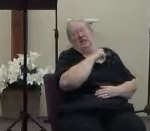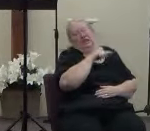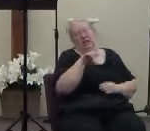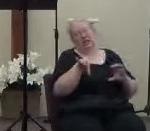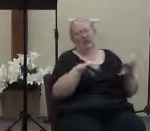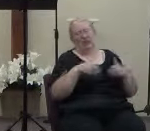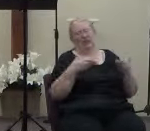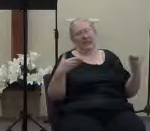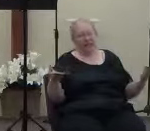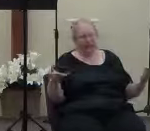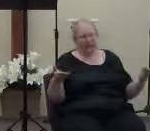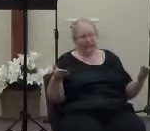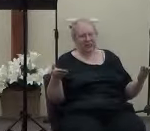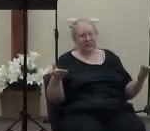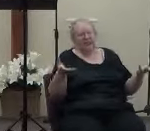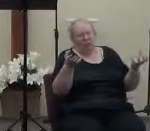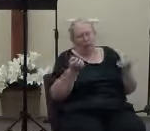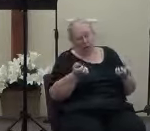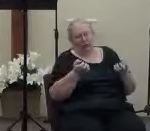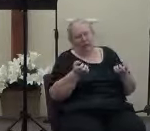please anyhow. They call it a fast.